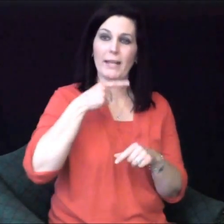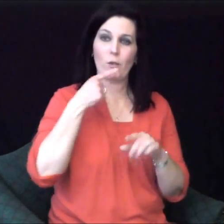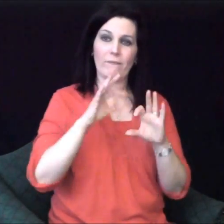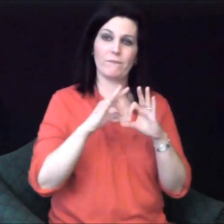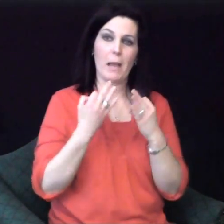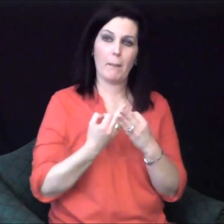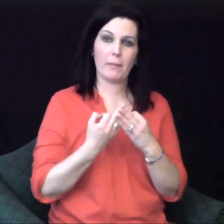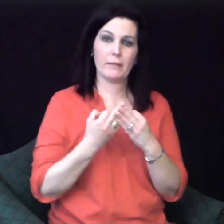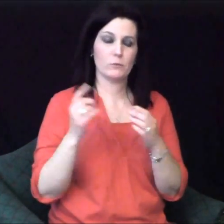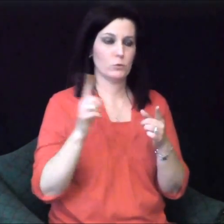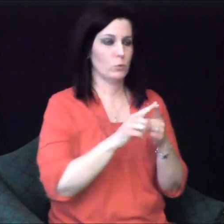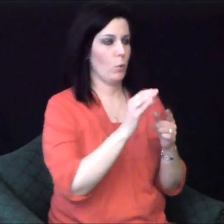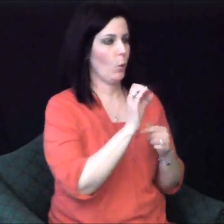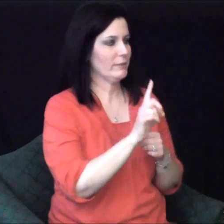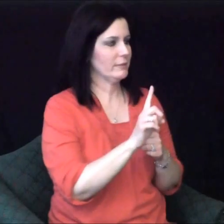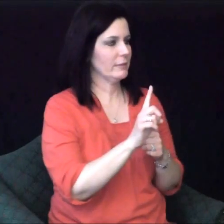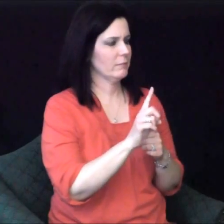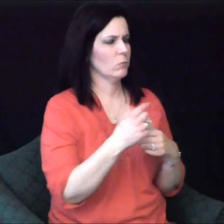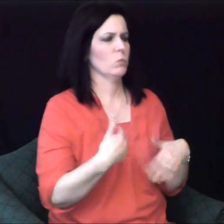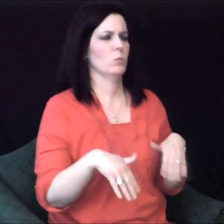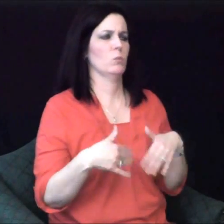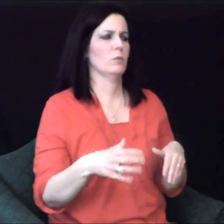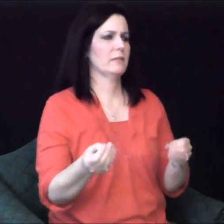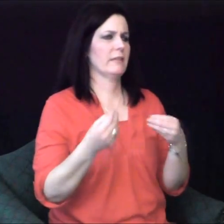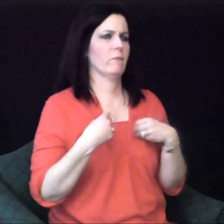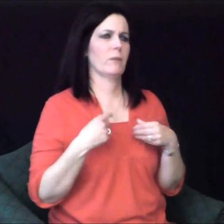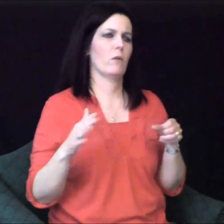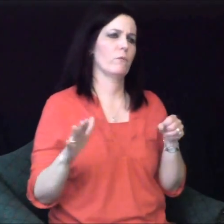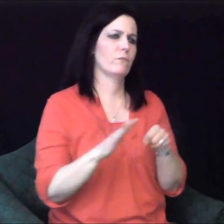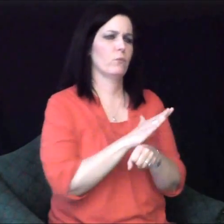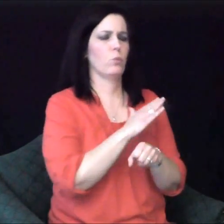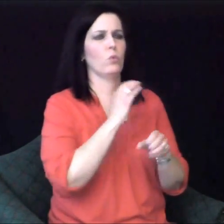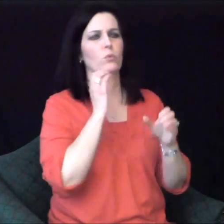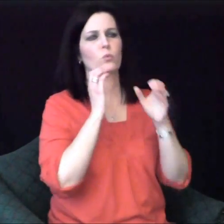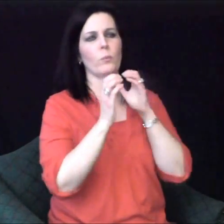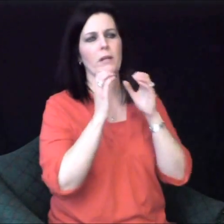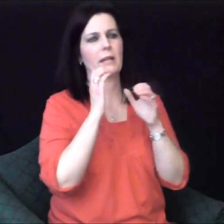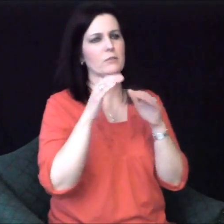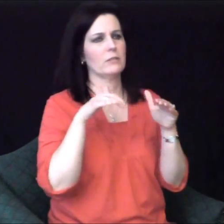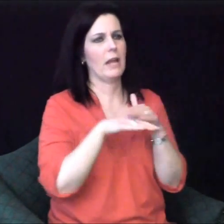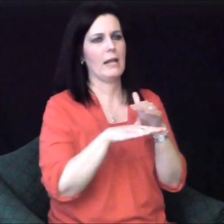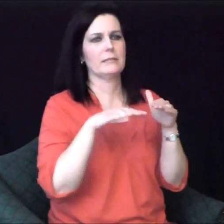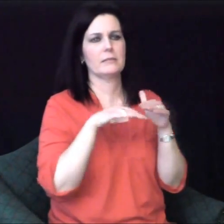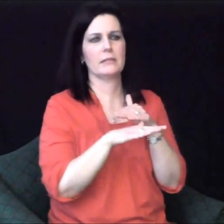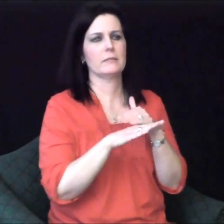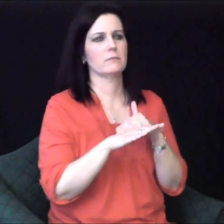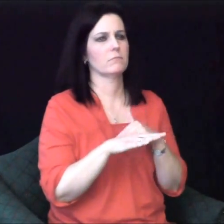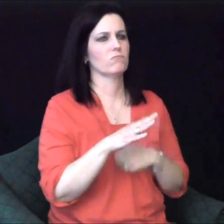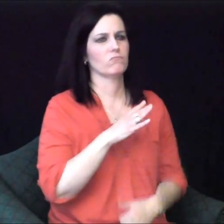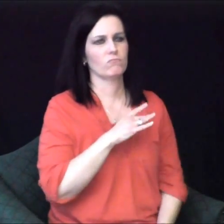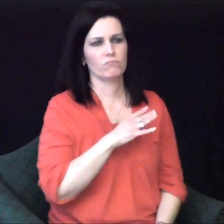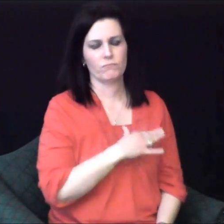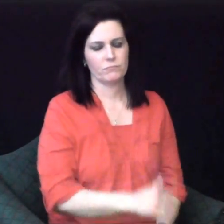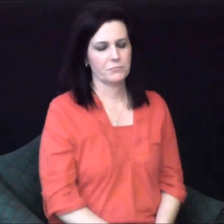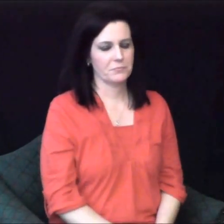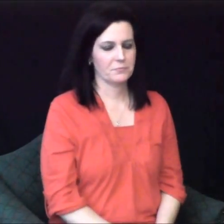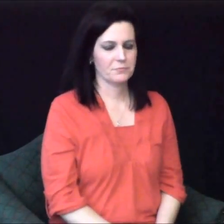When I came from a hearing family to OSD, wow, it has given me full communication access. It is so